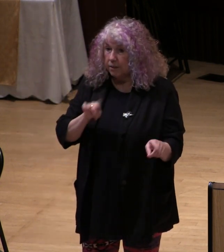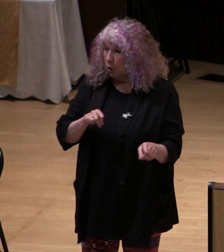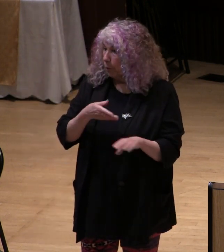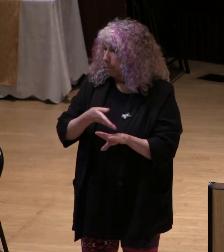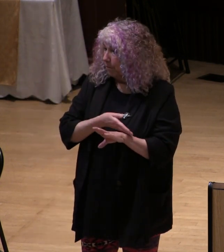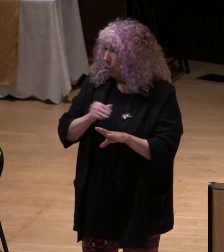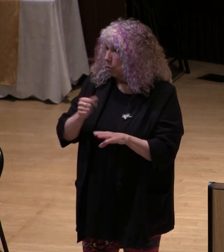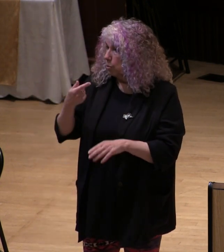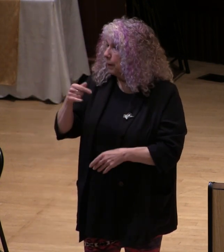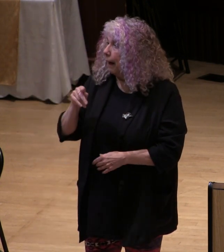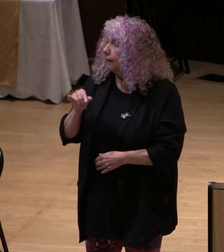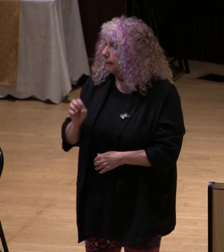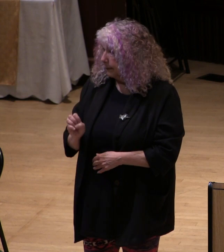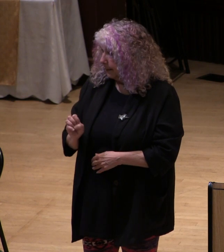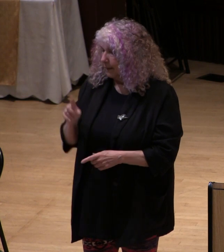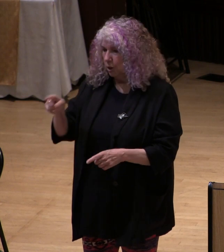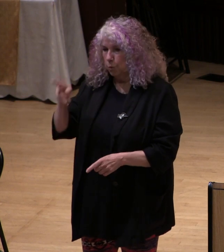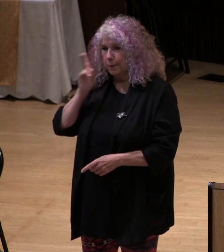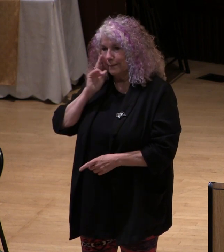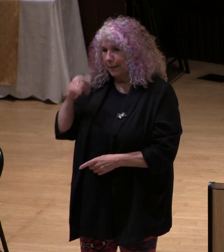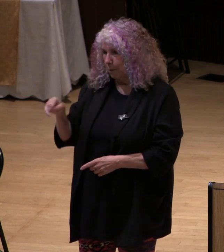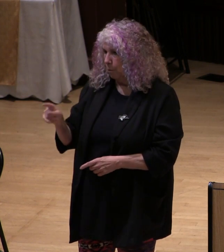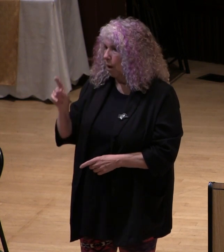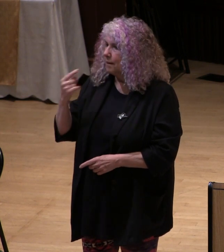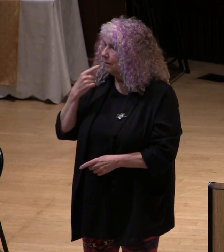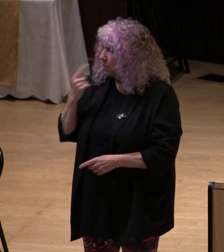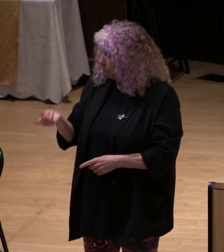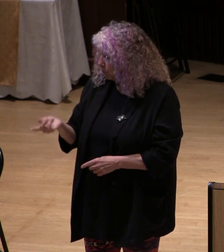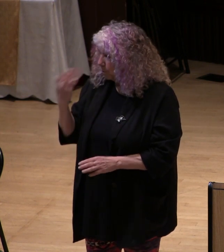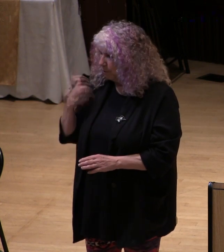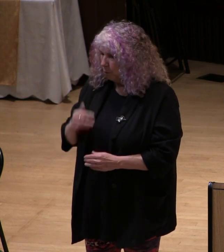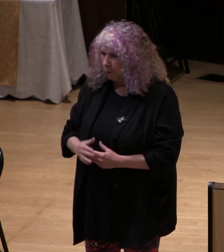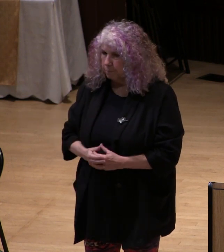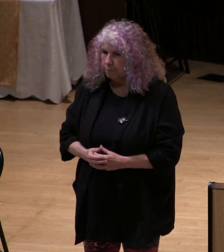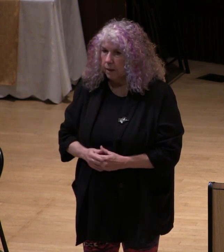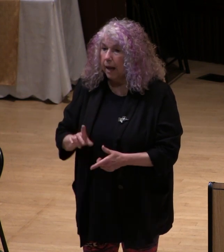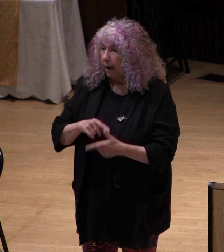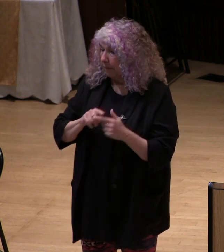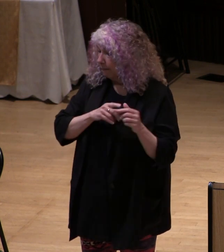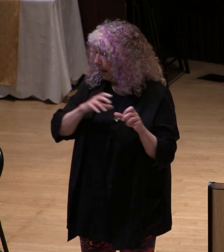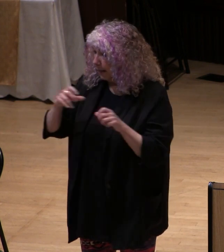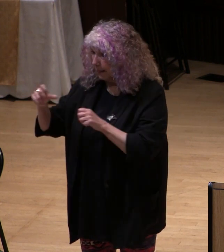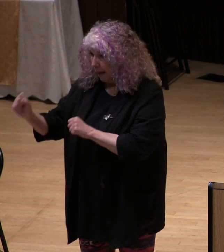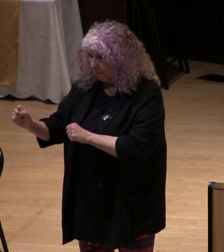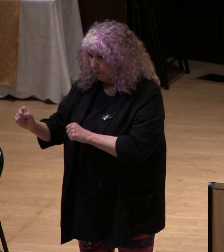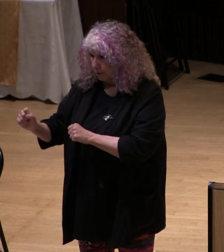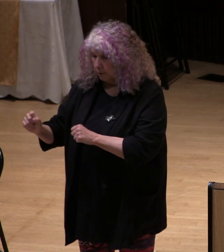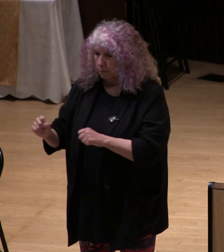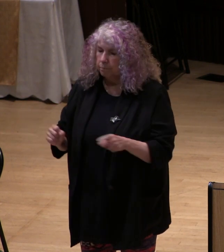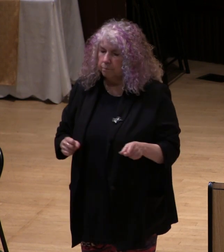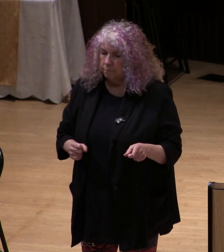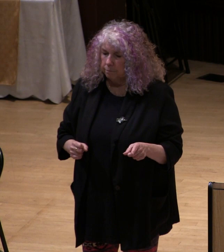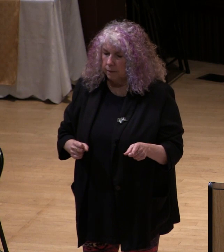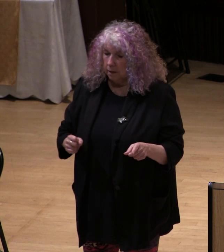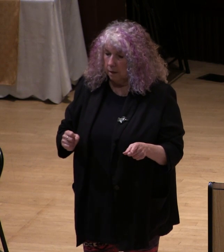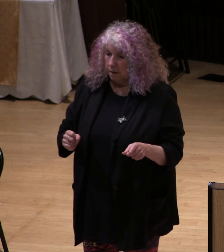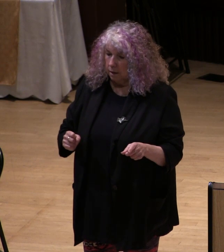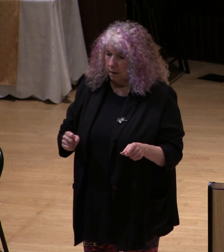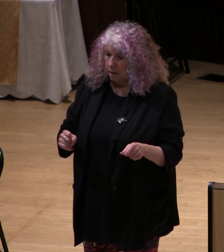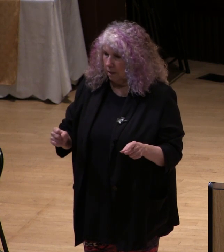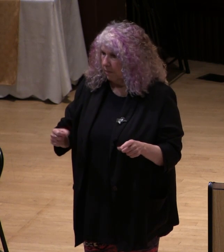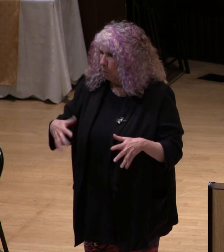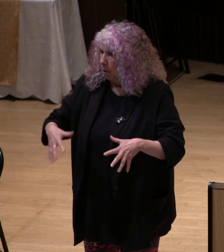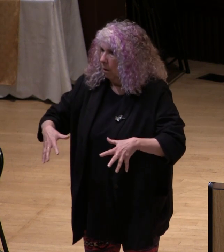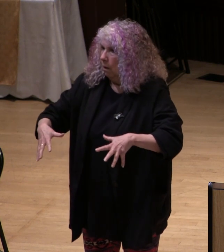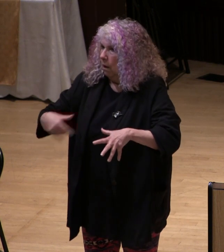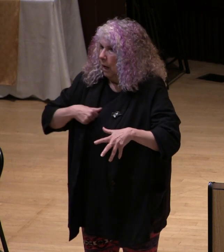before you to Galilee. There you will see him as he told you." Then they went out and fled from the tomb, seized with